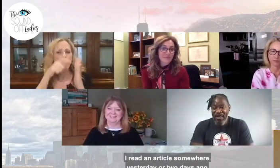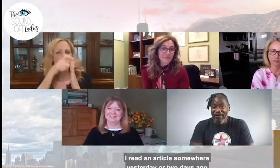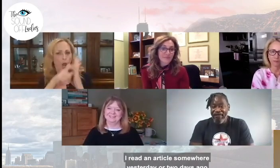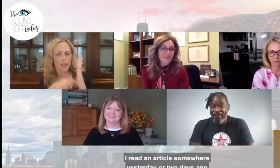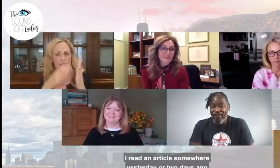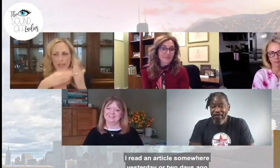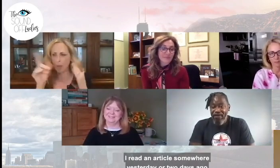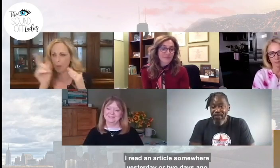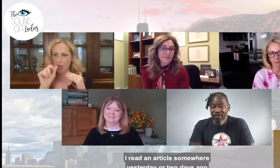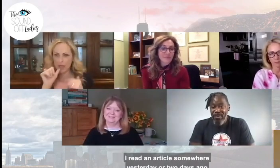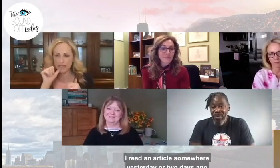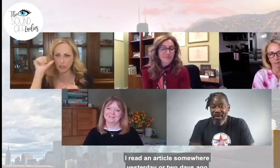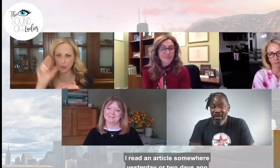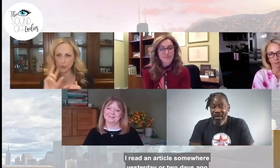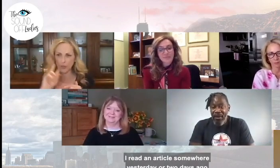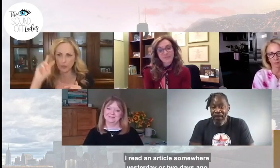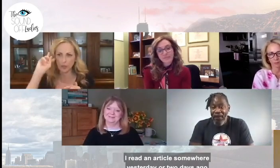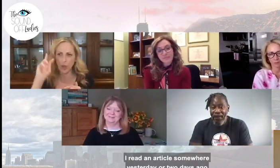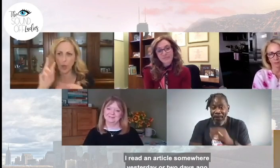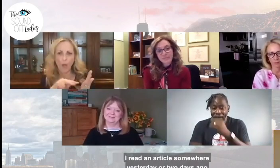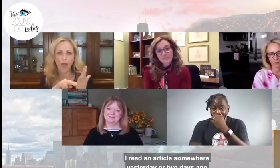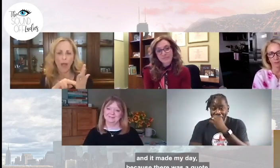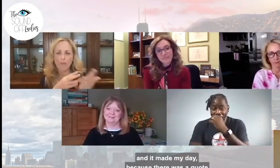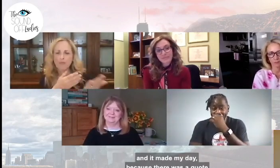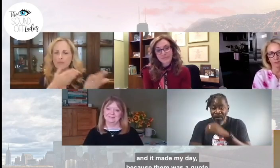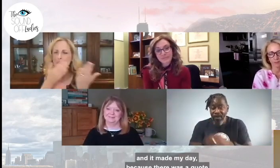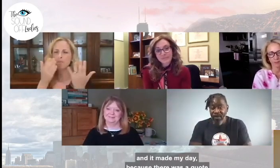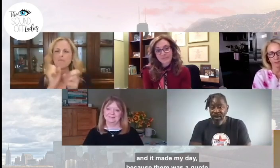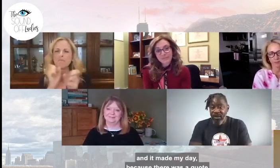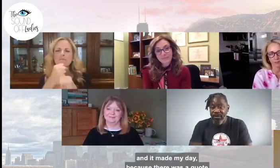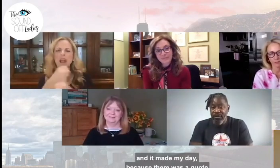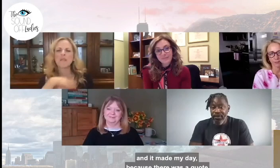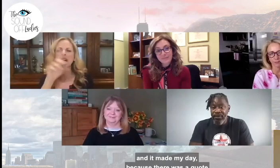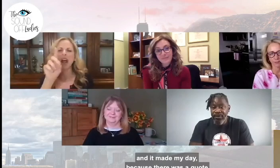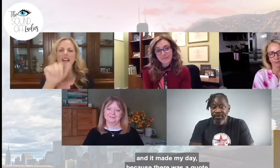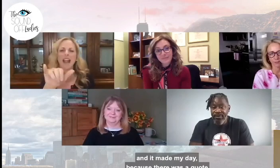That was perfect. I read an article somewhere yesterday that made my day.